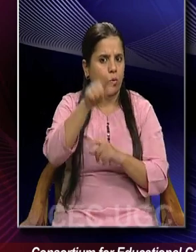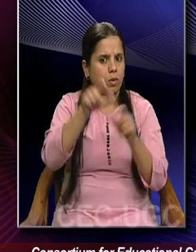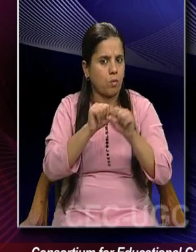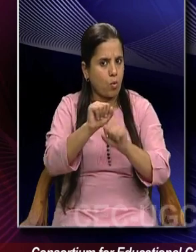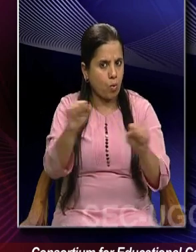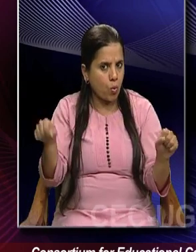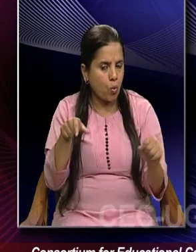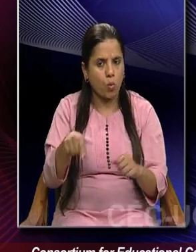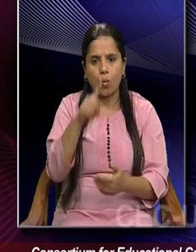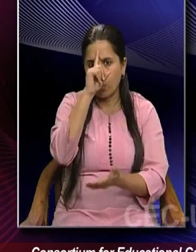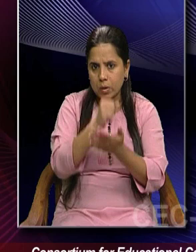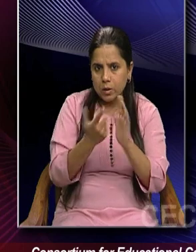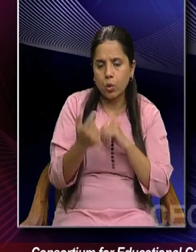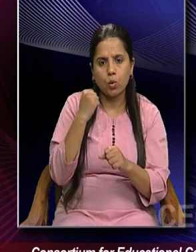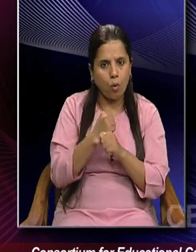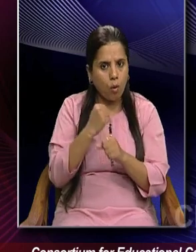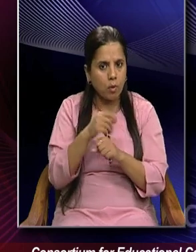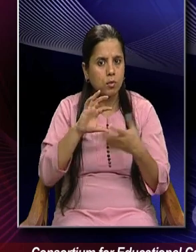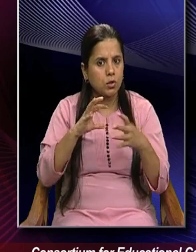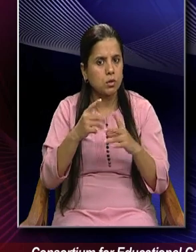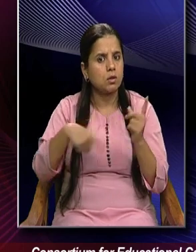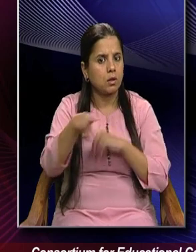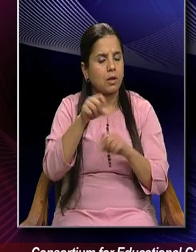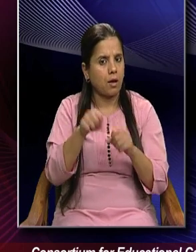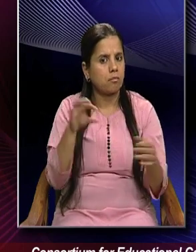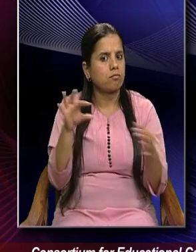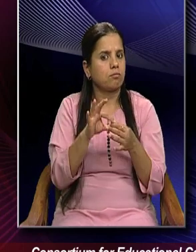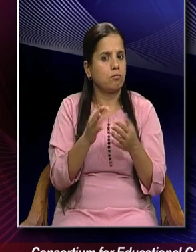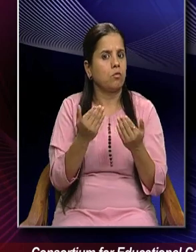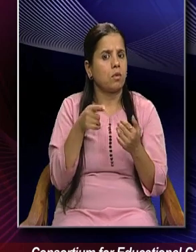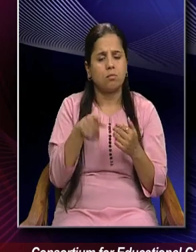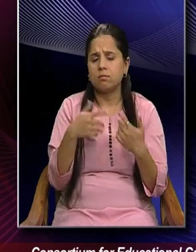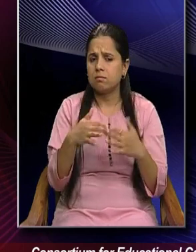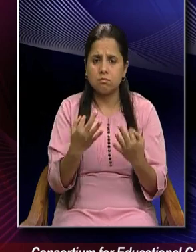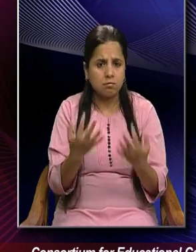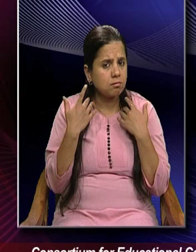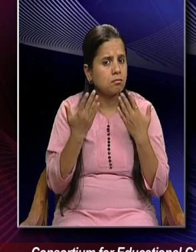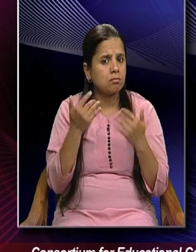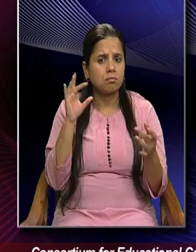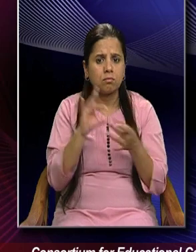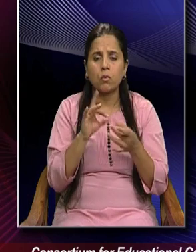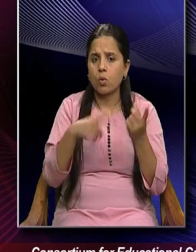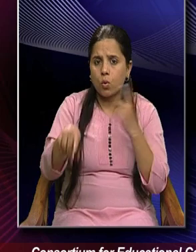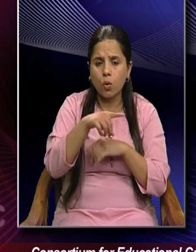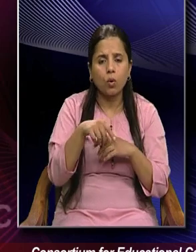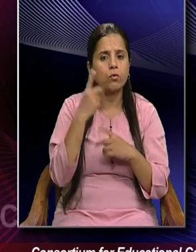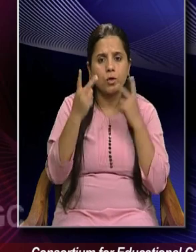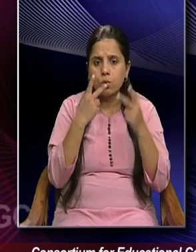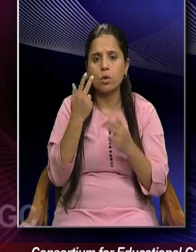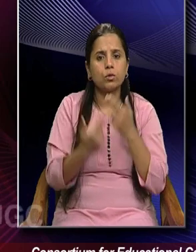and stakeholders and the government machinery will connect it very well with your visuals and story.